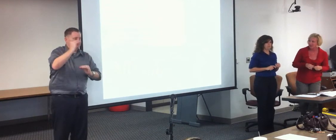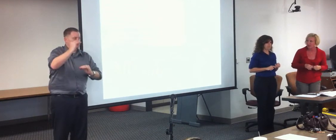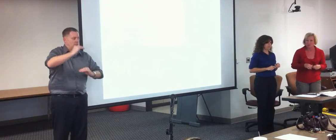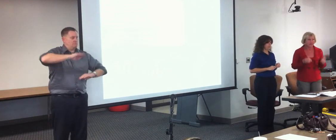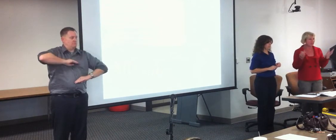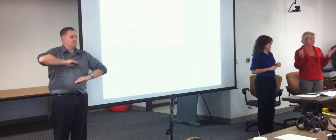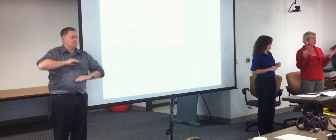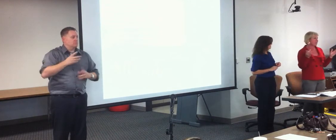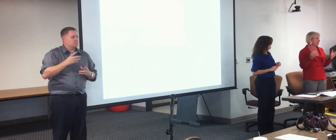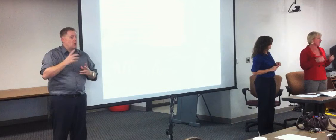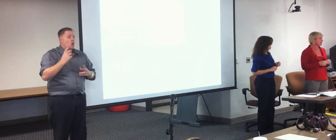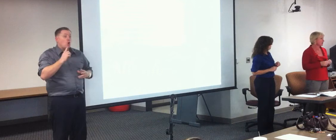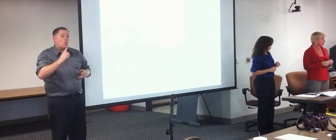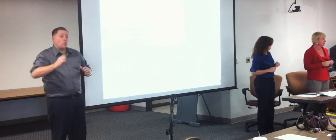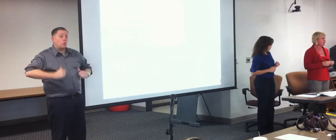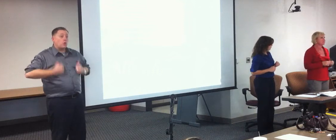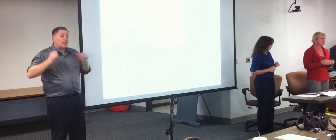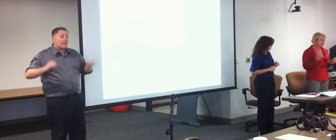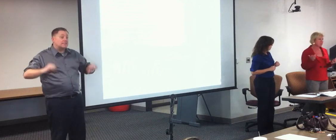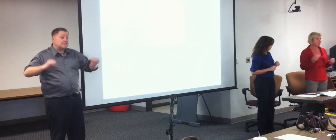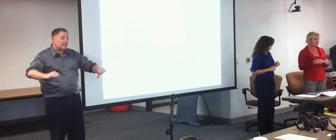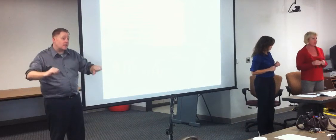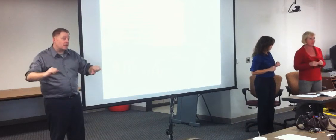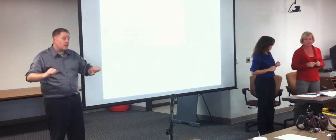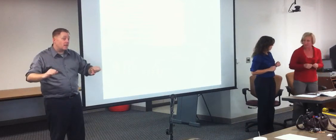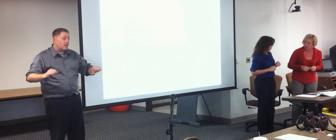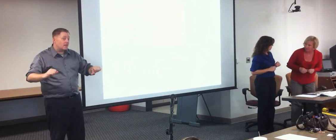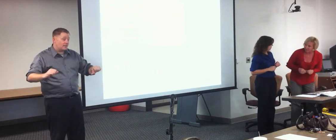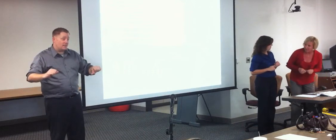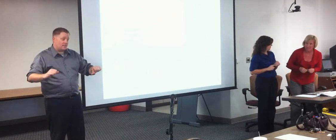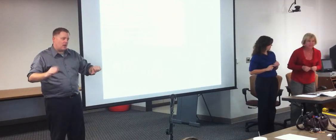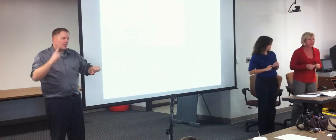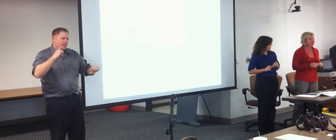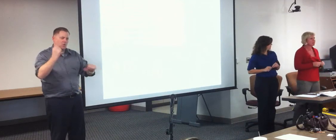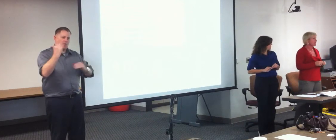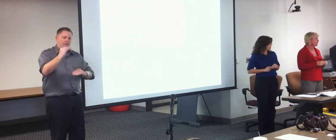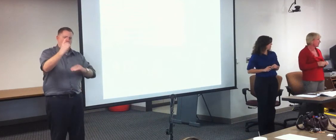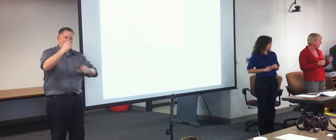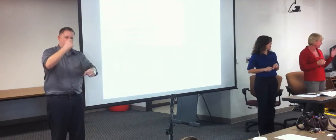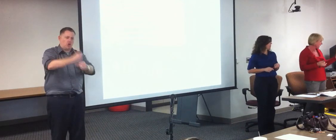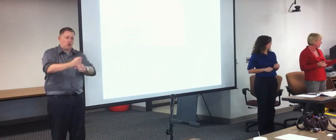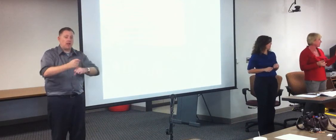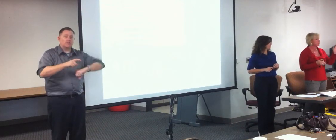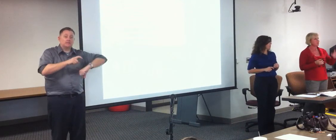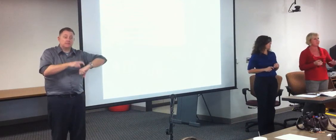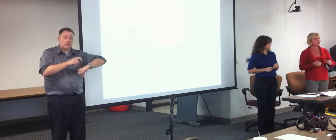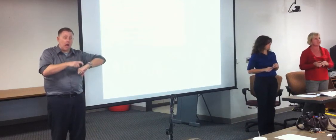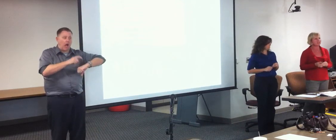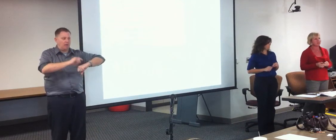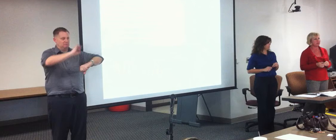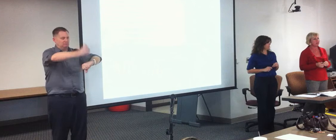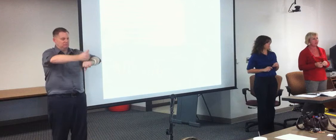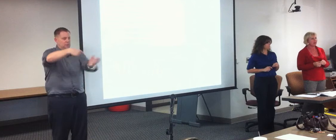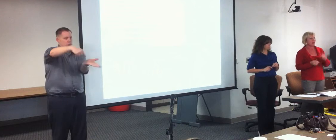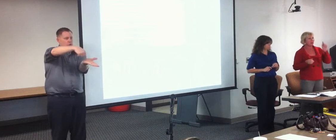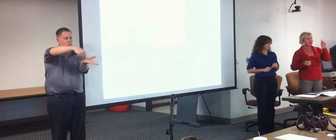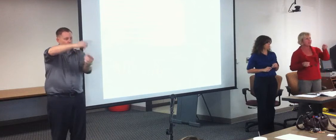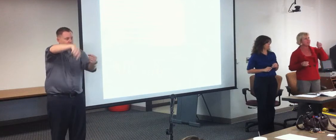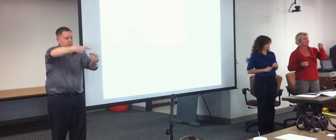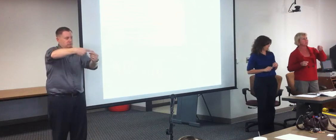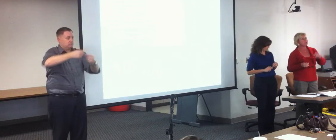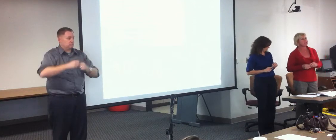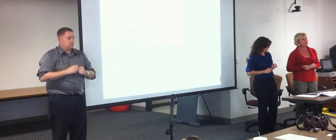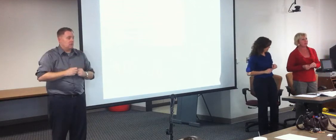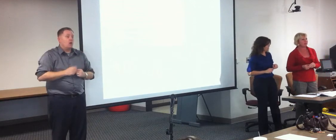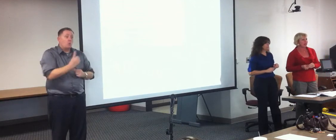times. Realistic? In a year, I think that's realistic and timely. We've got a time frame of when he's going to do it.